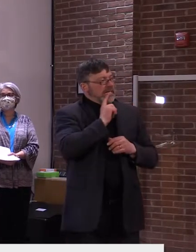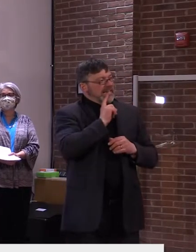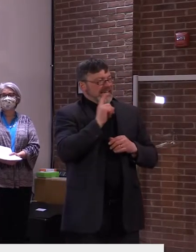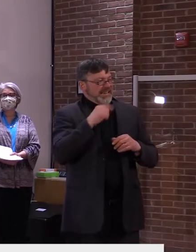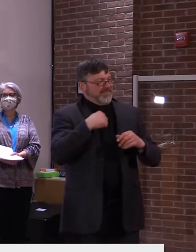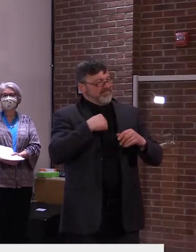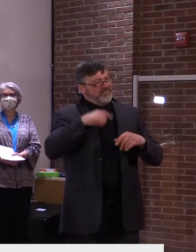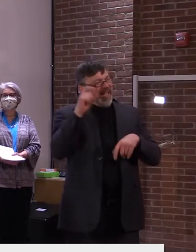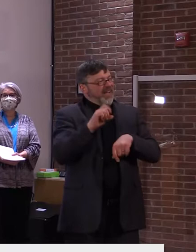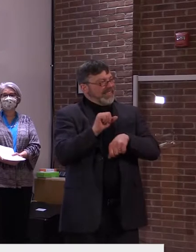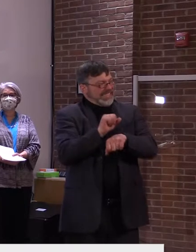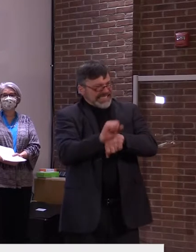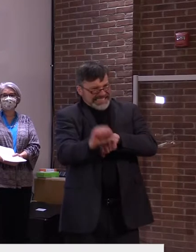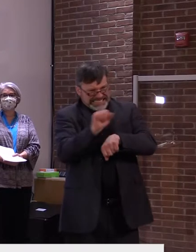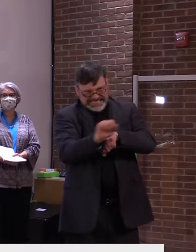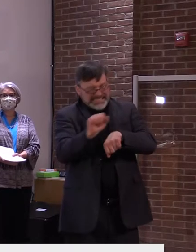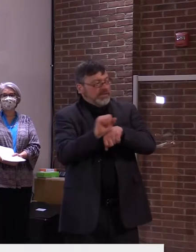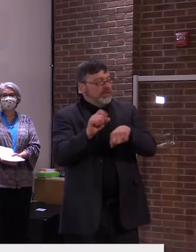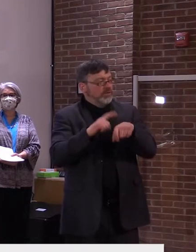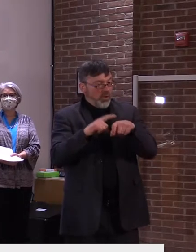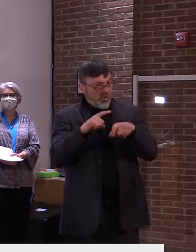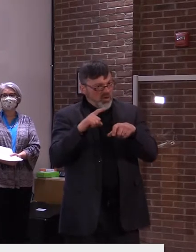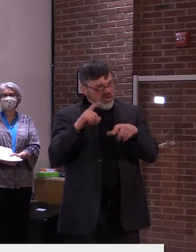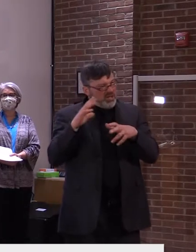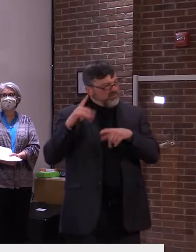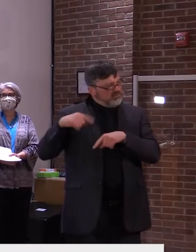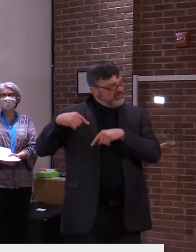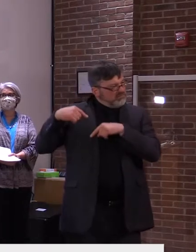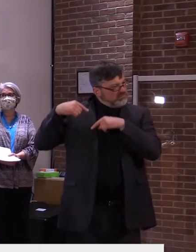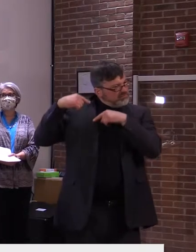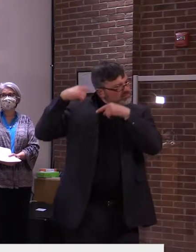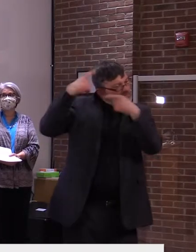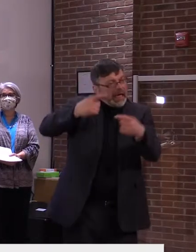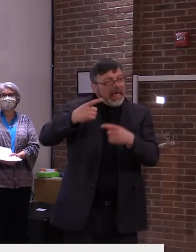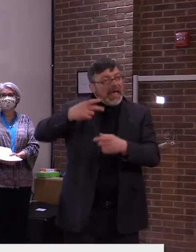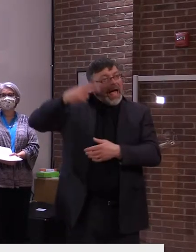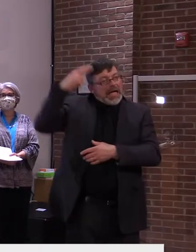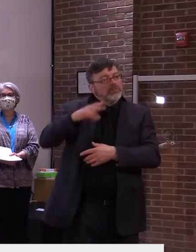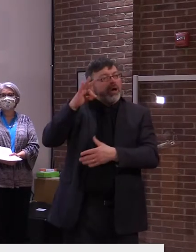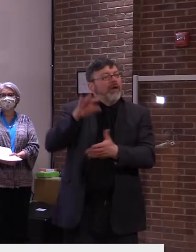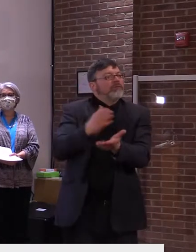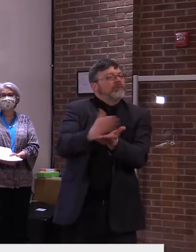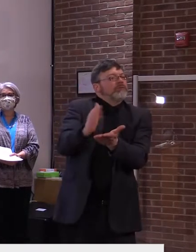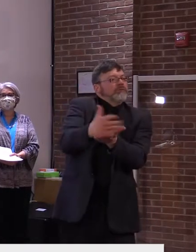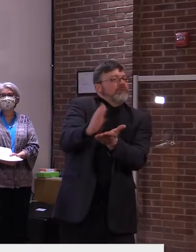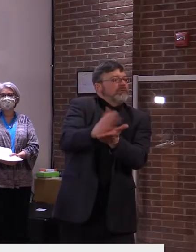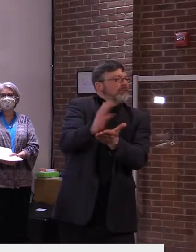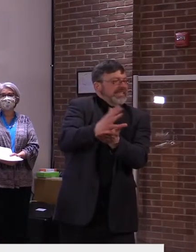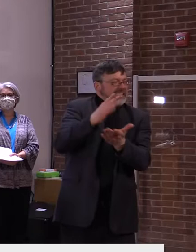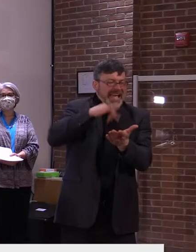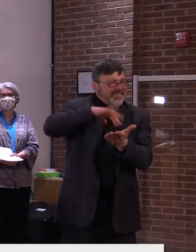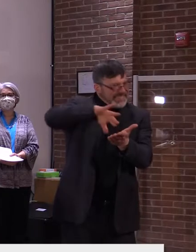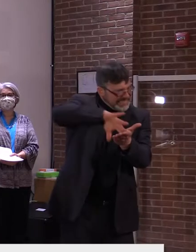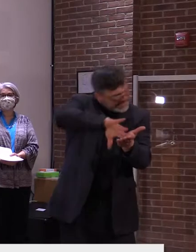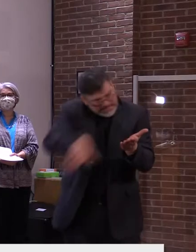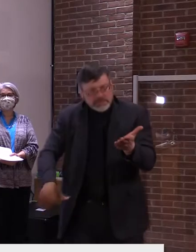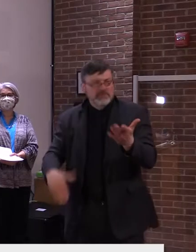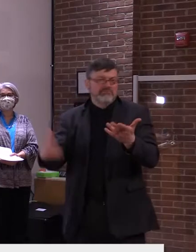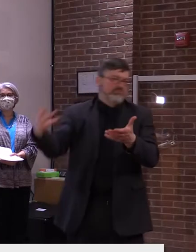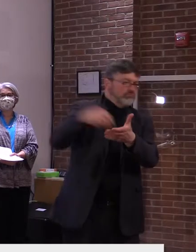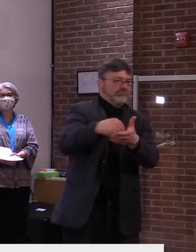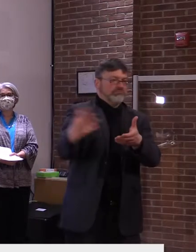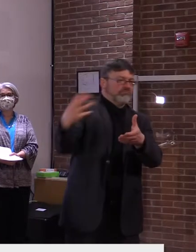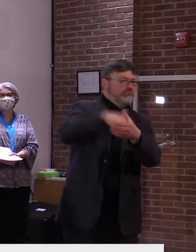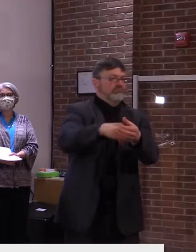healthcare and public health, but these are important steps forward in making sure that BIPOC communities get the support they